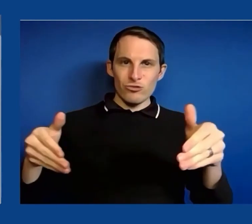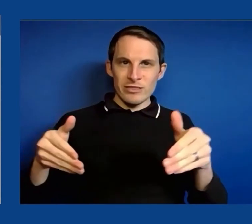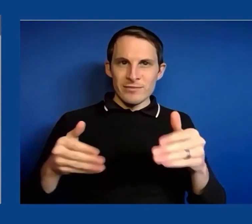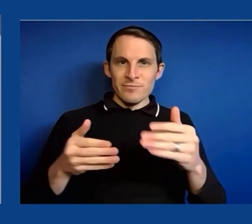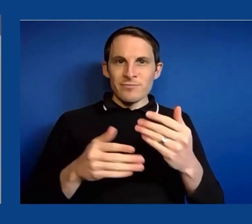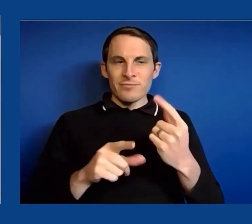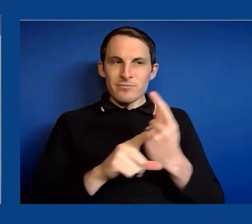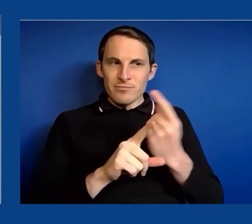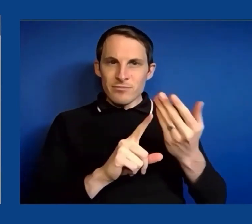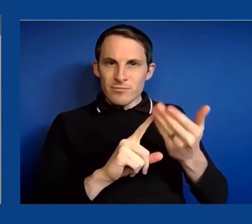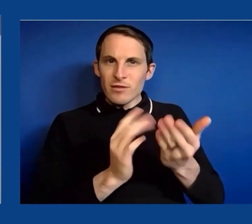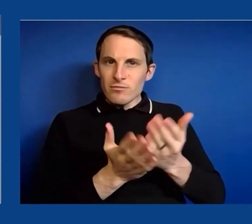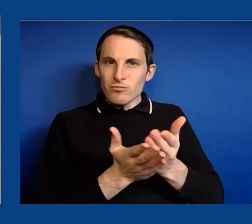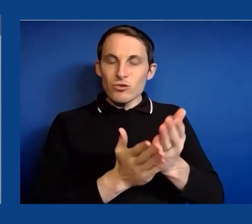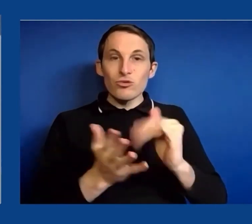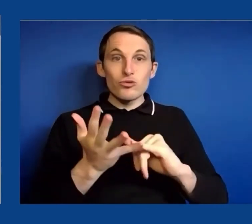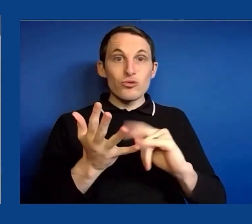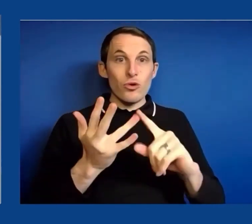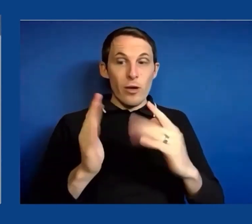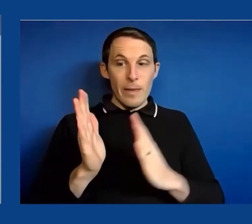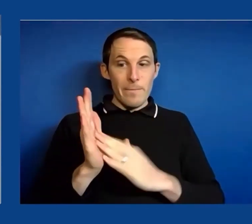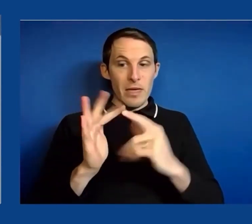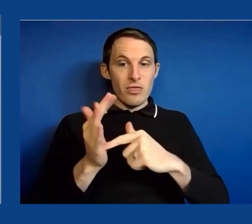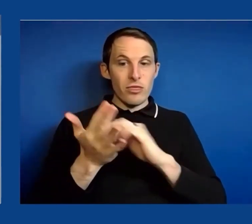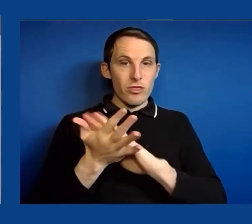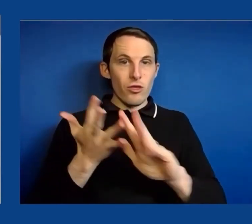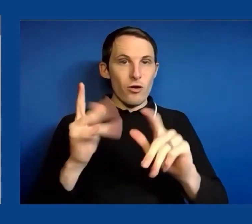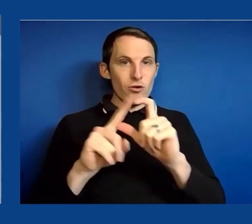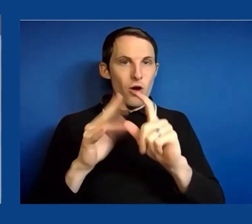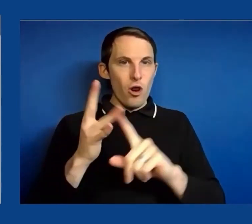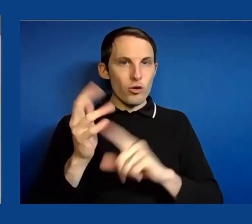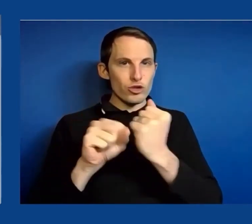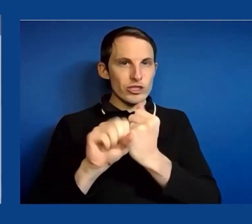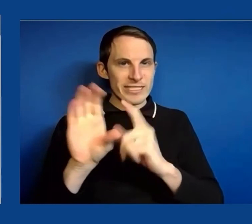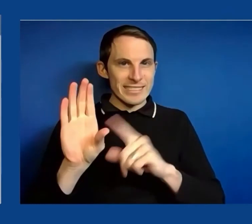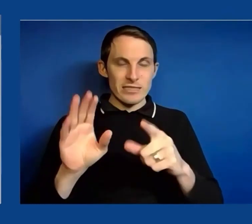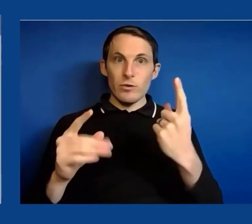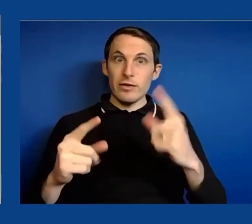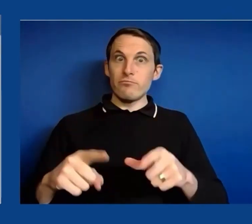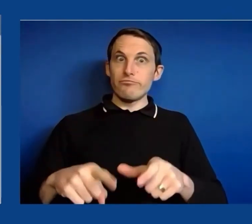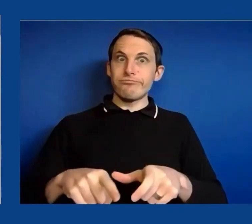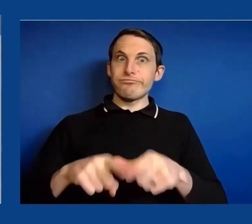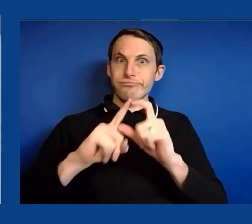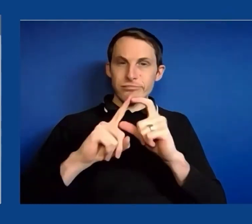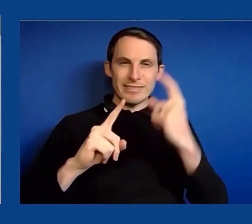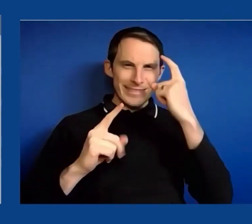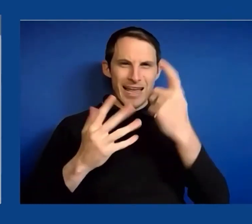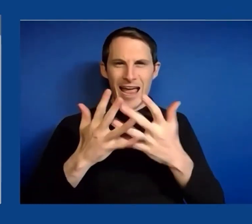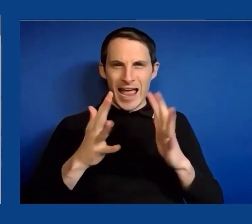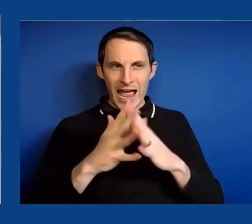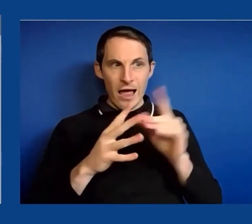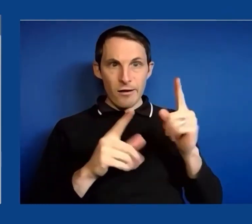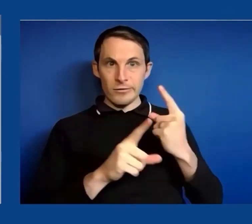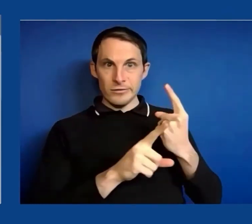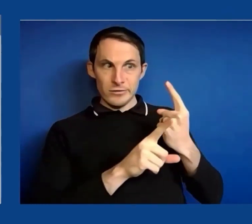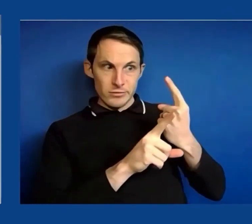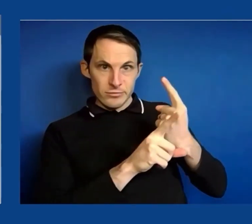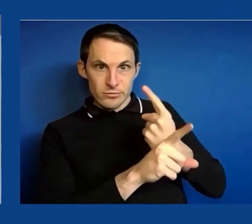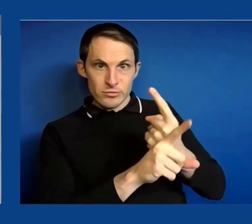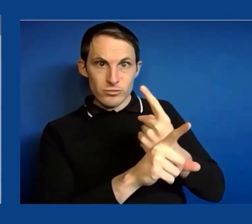moving. So the methodology was the big challenge for me. How do I put something that is transitioning from an